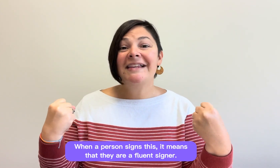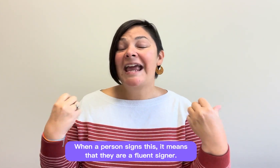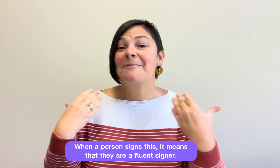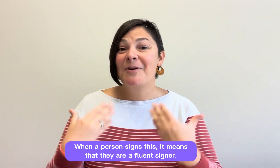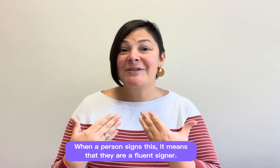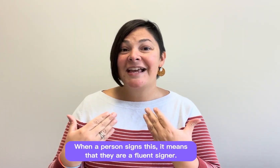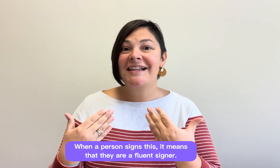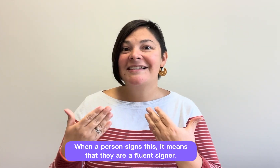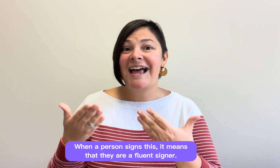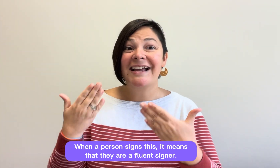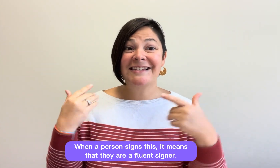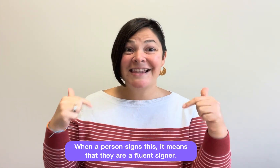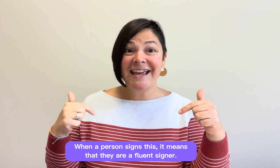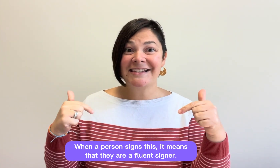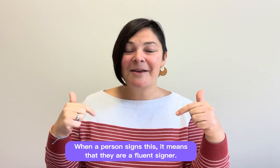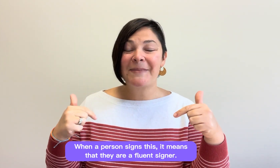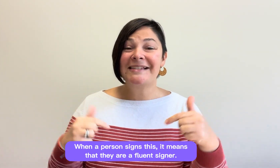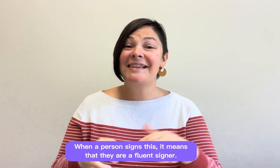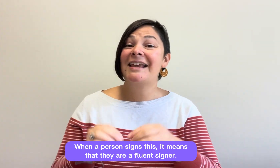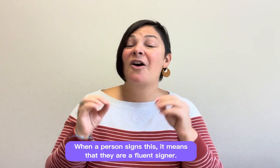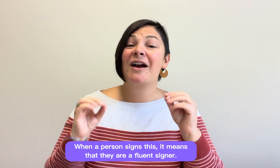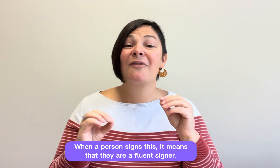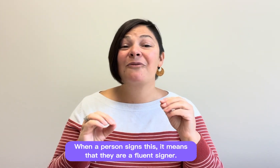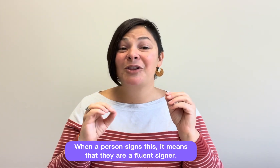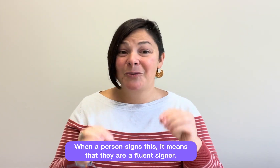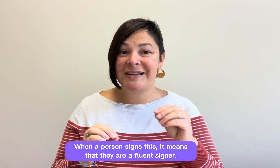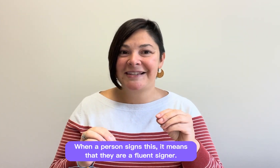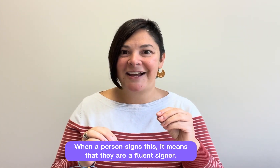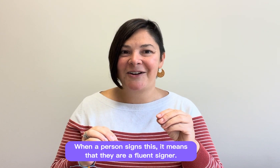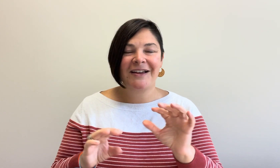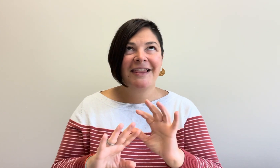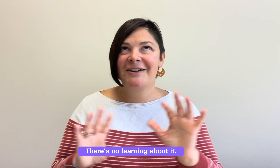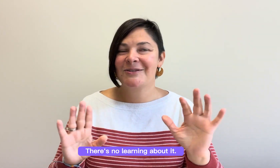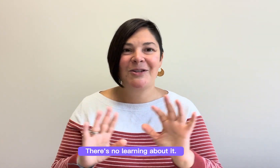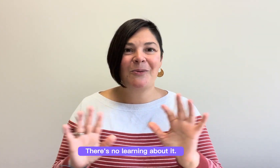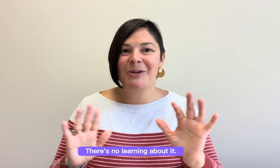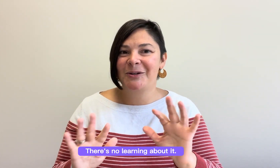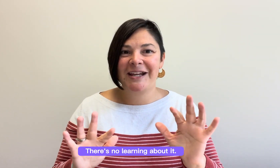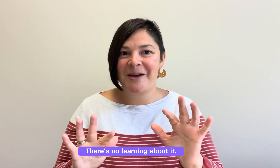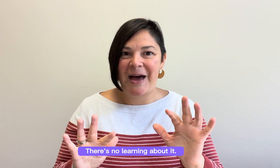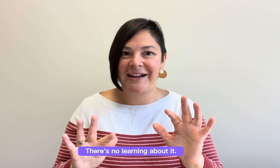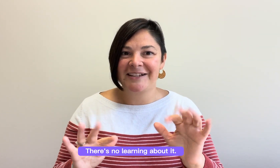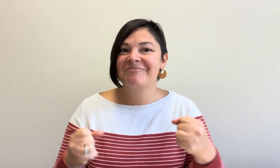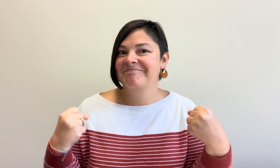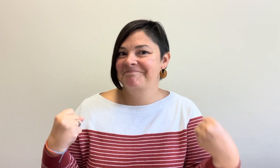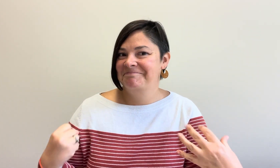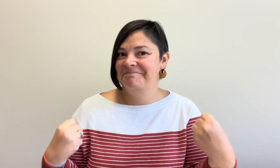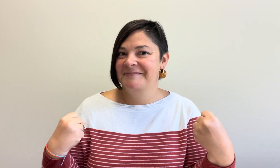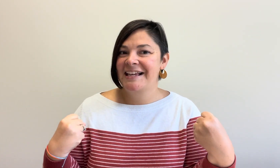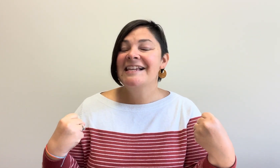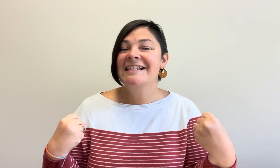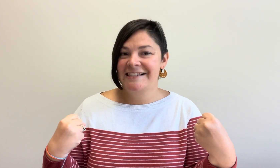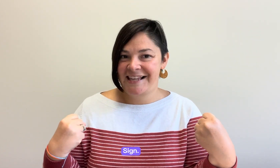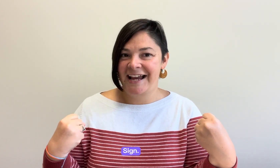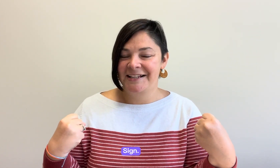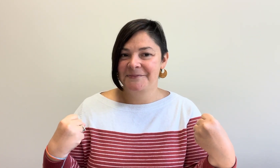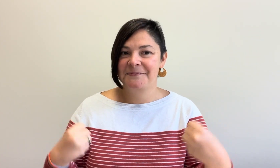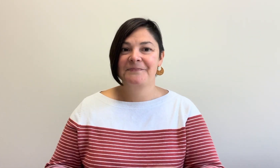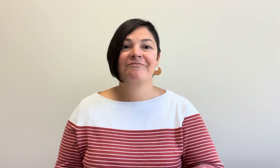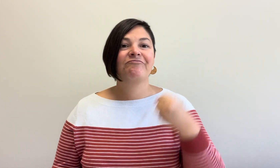a person signs this, it means that they are a fluent signer. There's no learning about it. Sign.